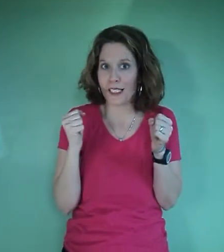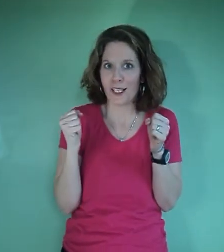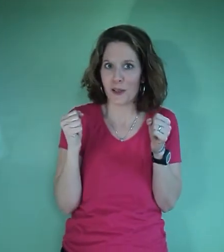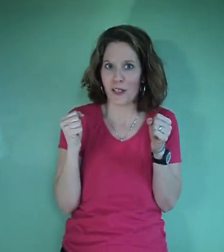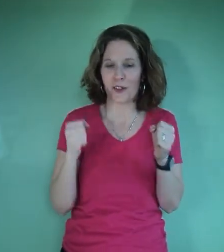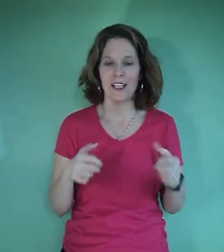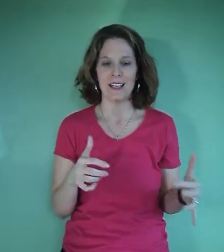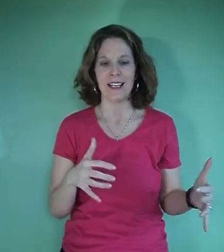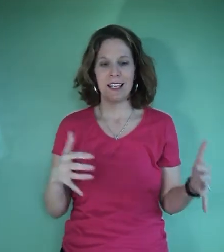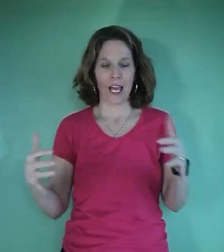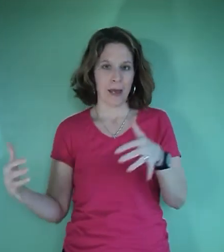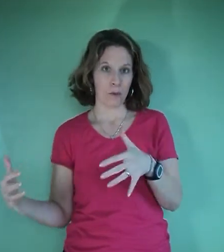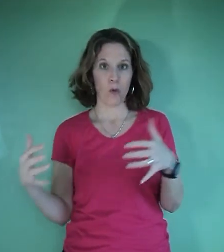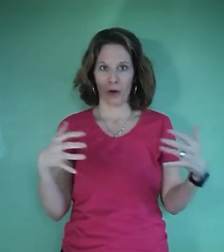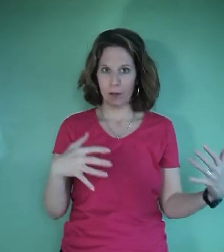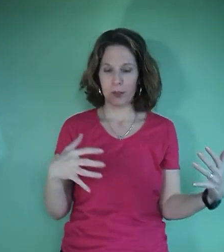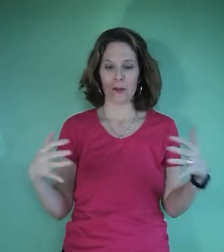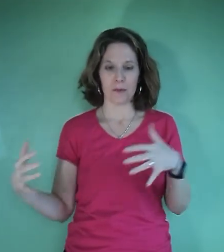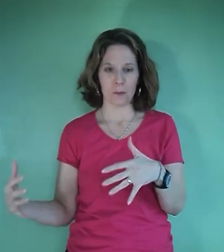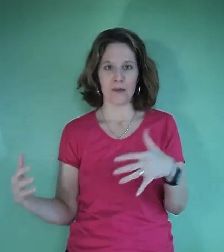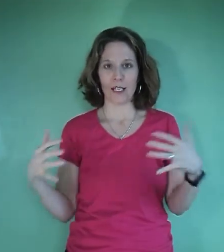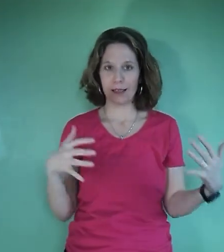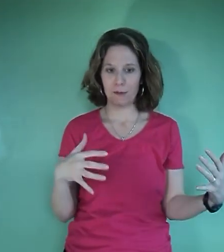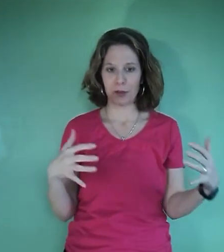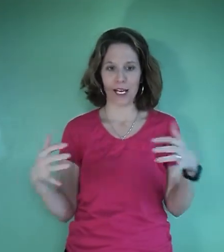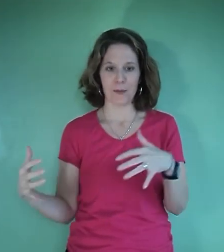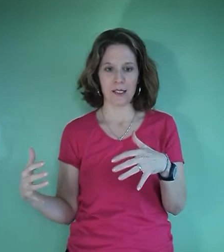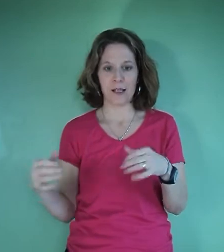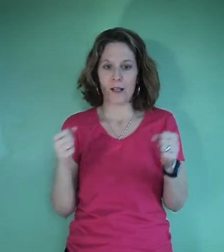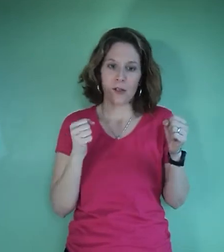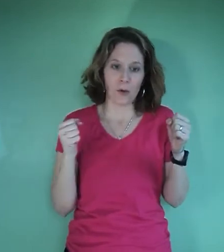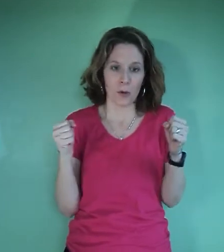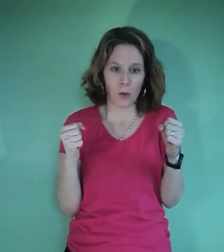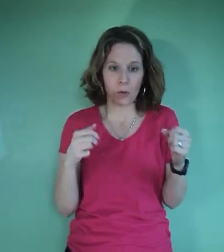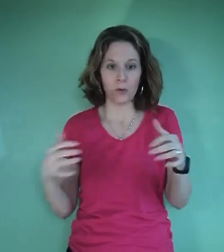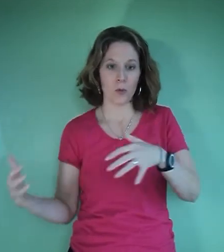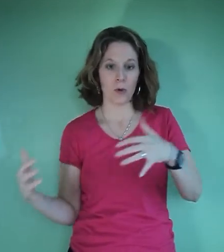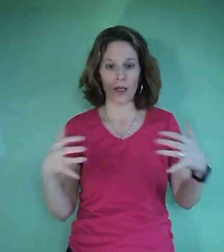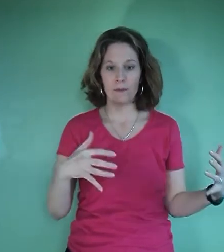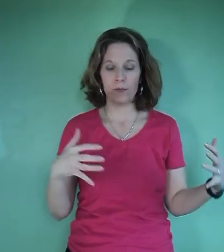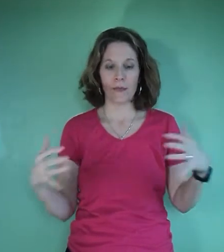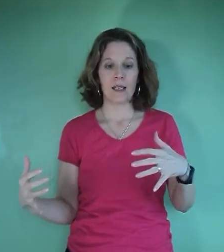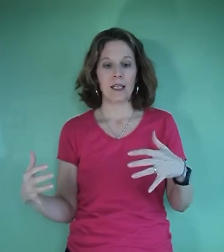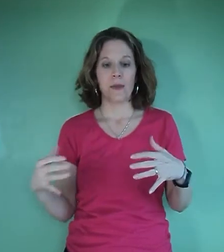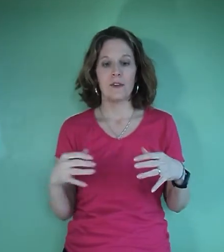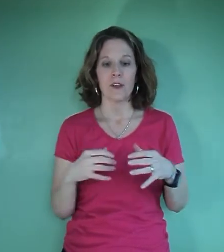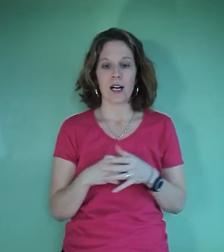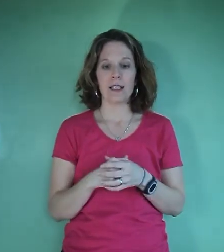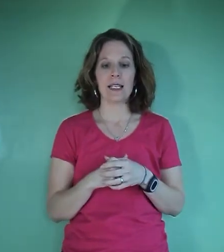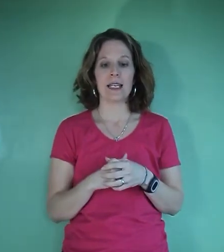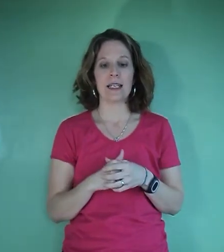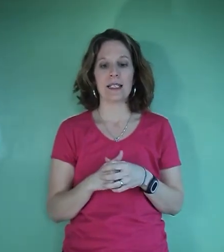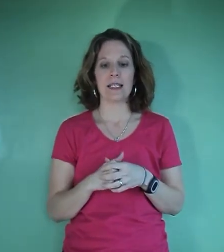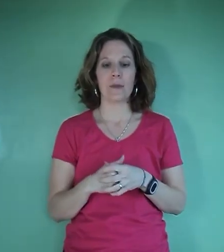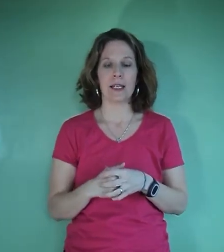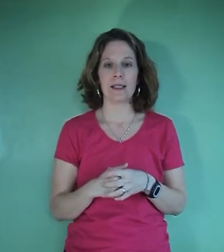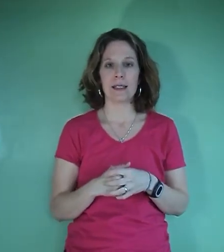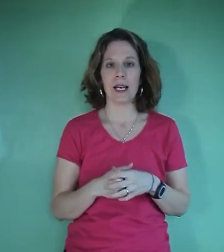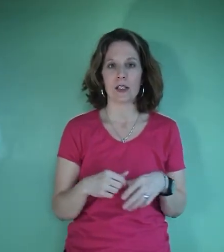like you're shivering, and then war, which we've done several times. So the Cold War. And then for Gandhi and India's independence, the next